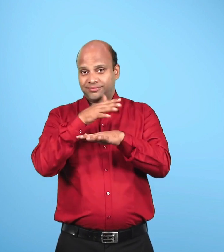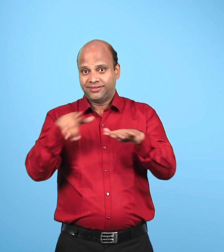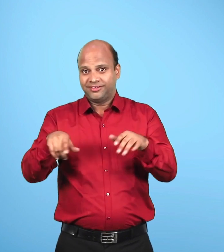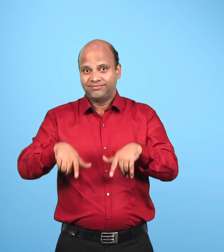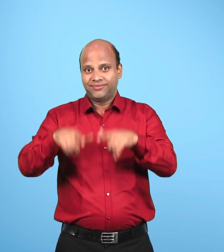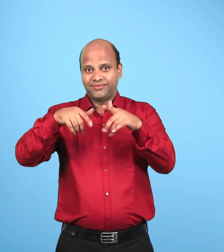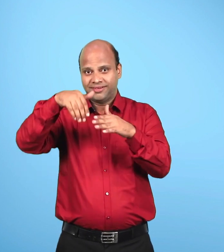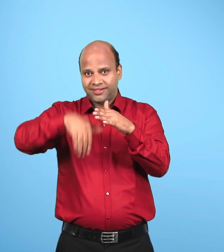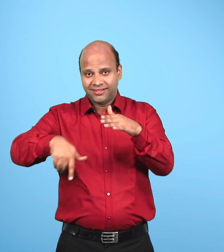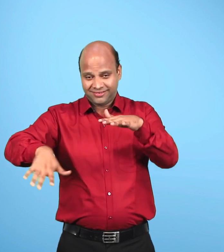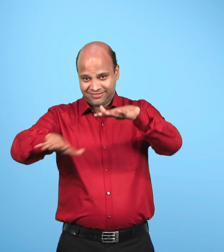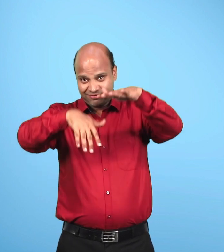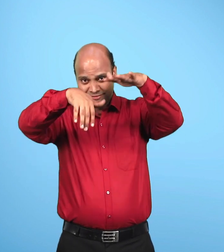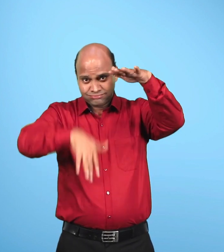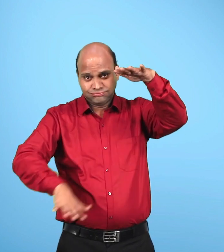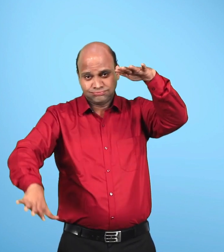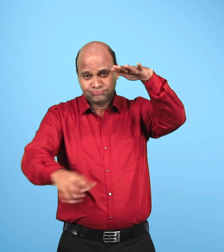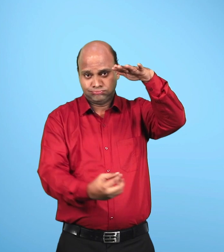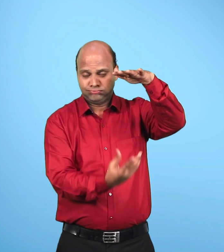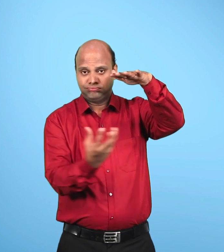Some aquatic plants are submerged in water.